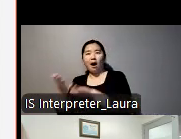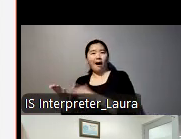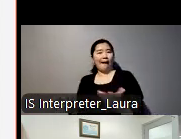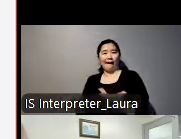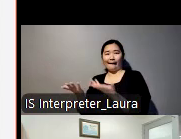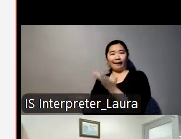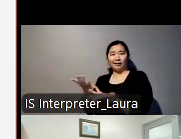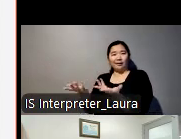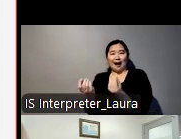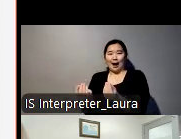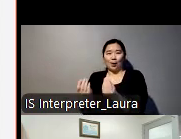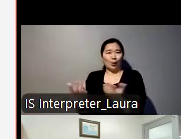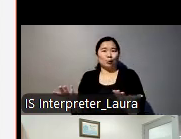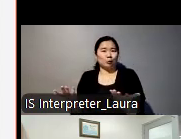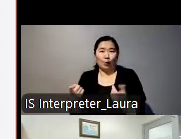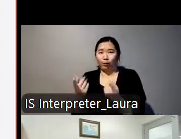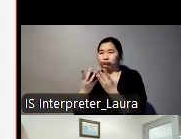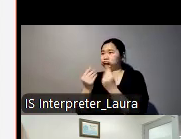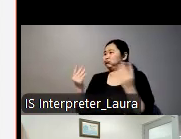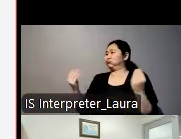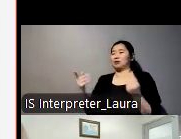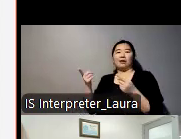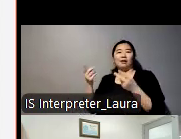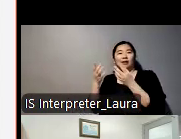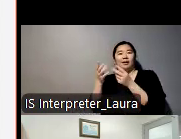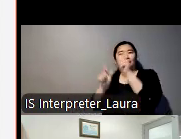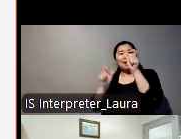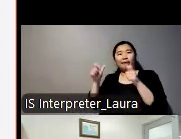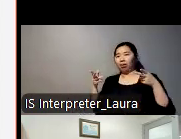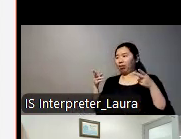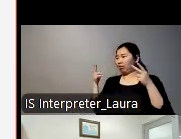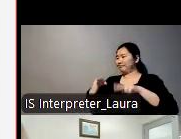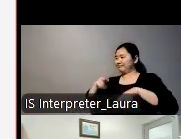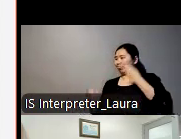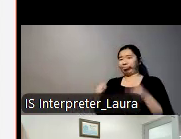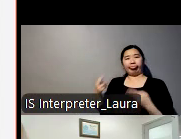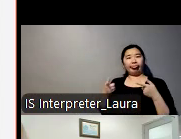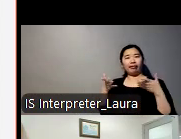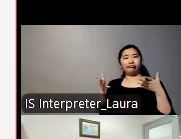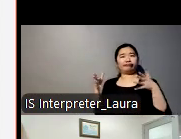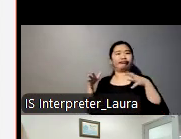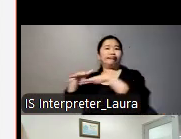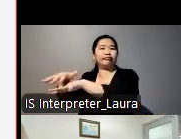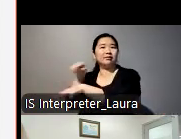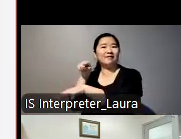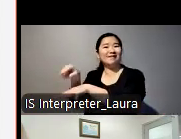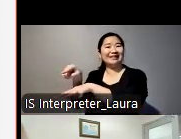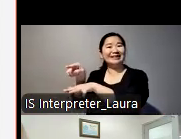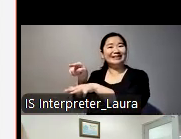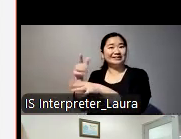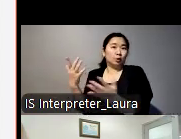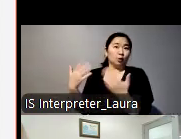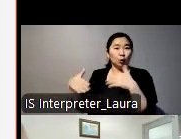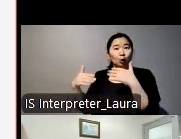deinstitutionalization 2 years ago. And we will make a